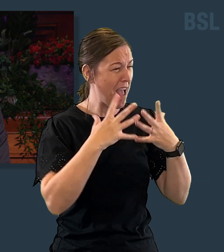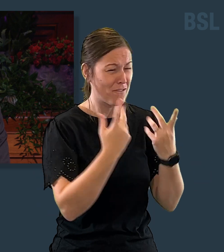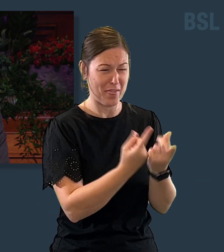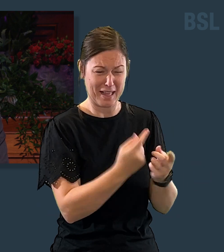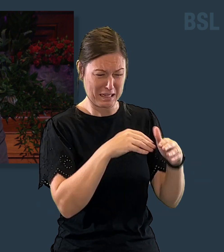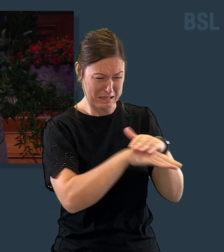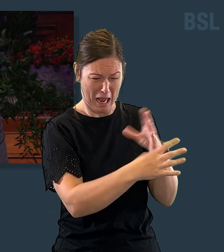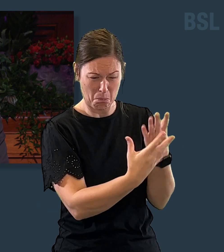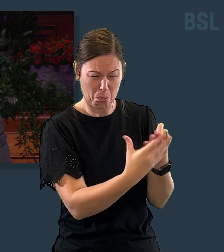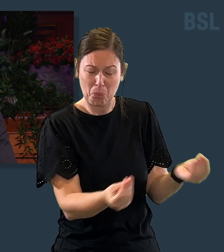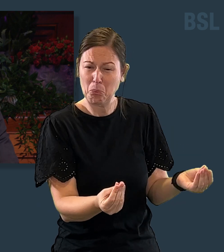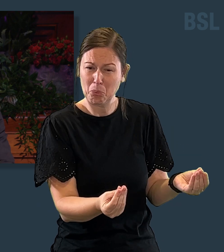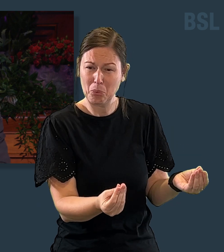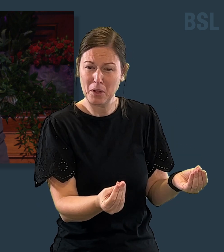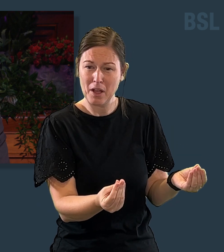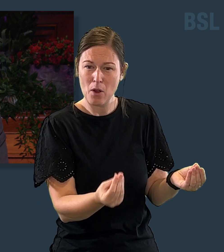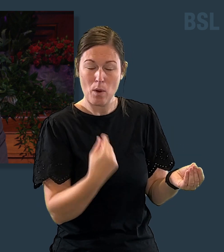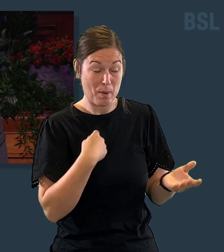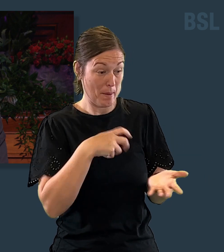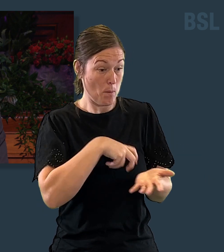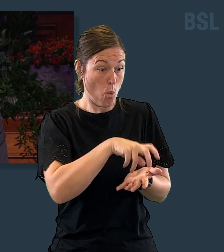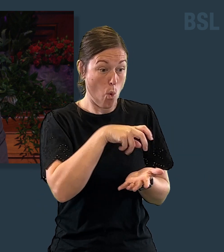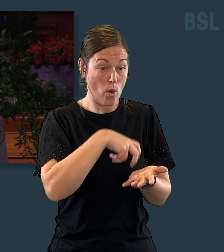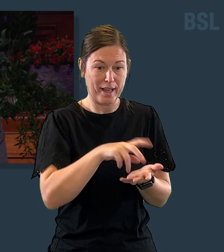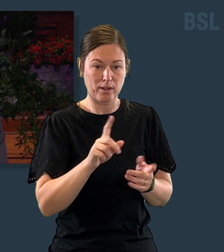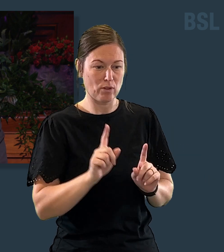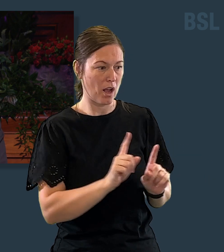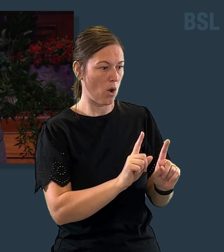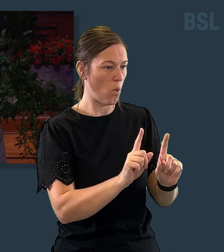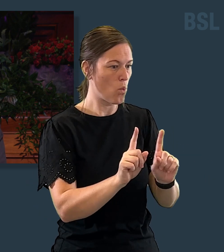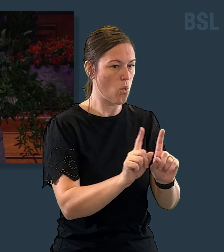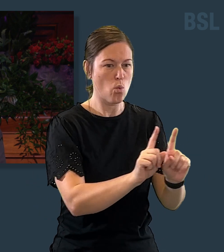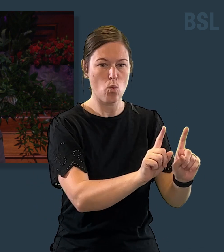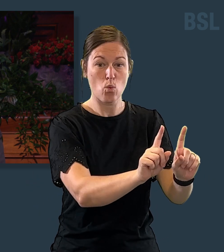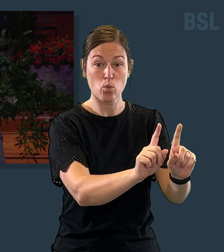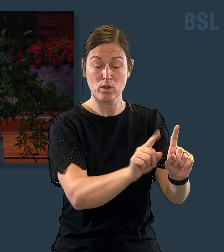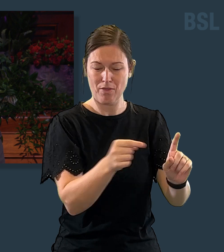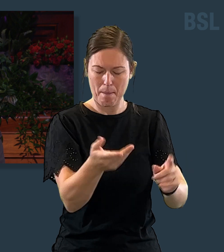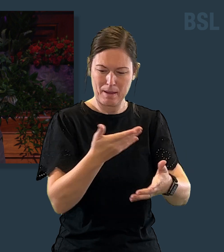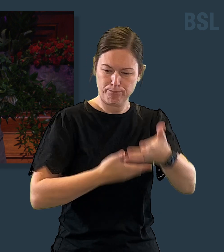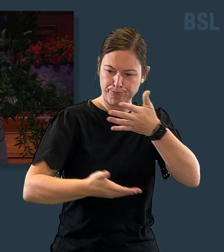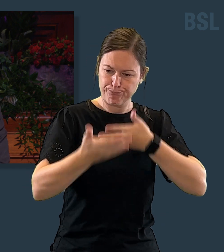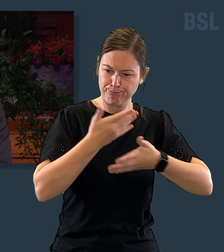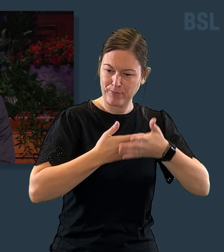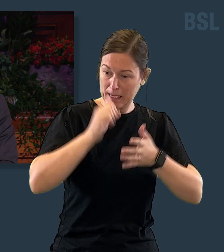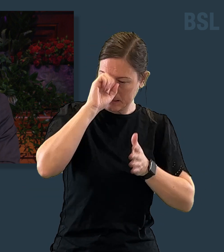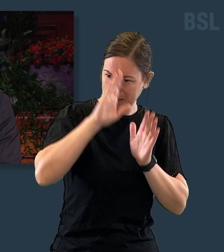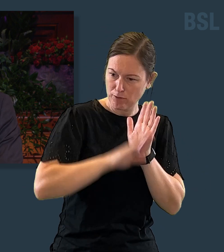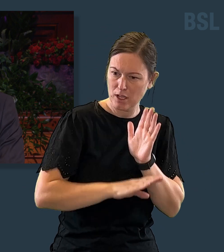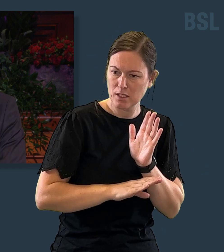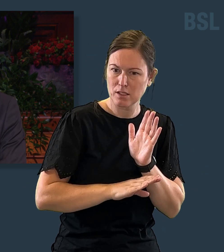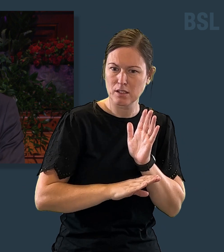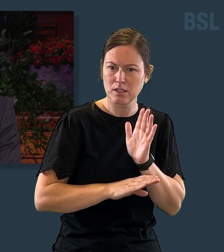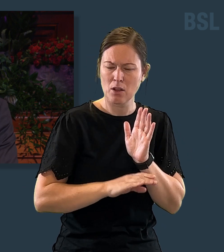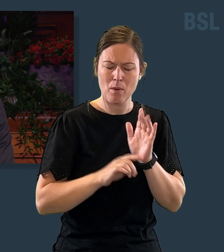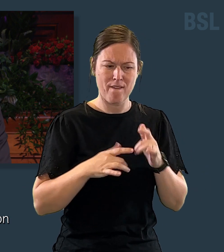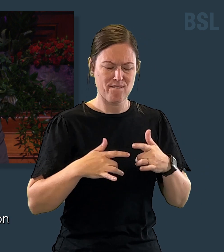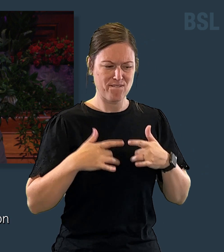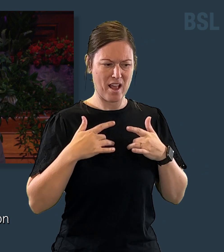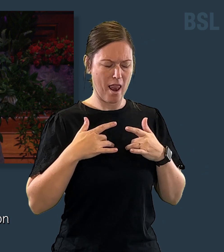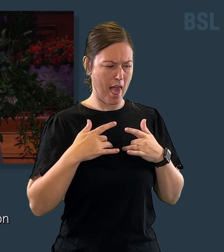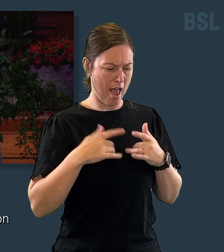everything. Yet, as we were working in what used to be their homes, and they were telling us about their experiences,